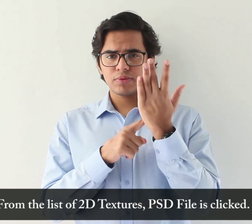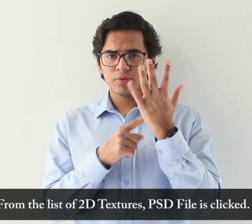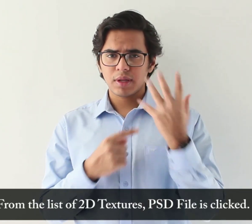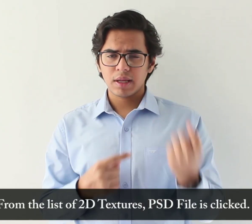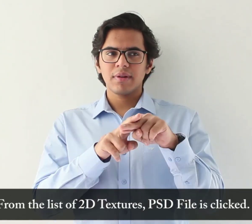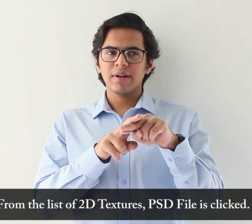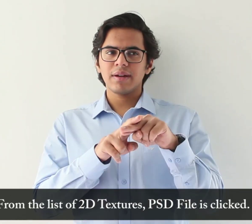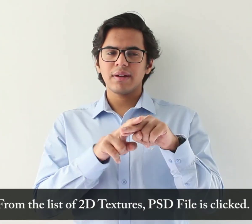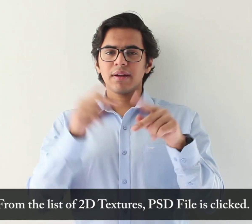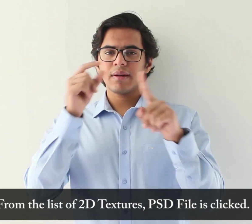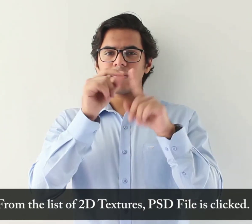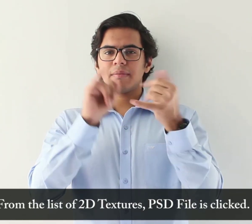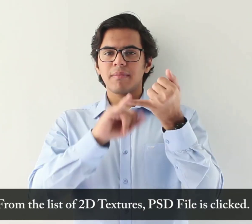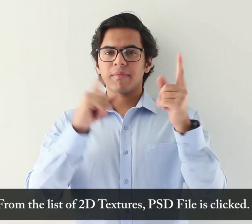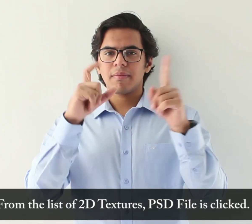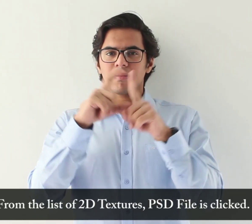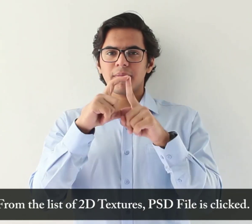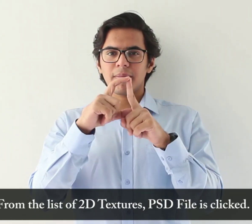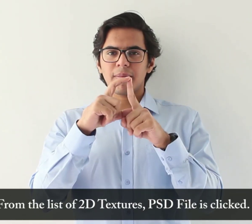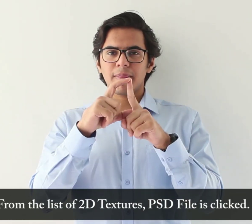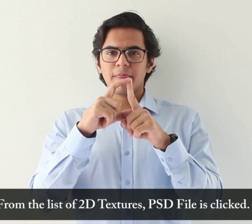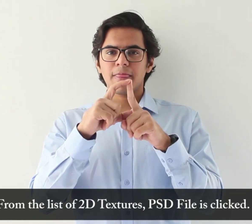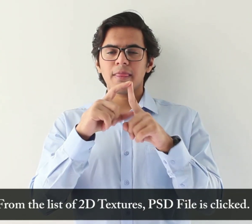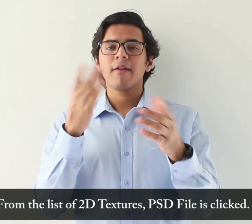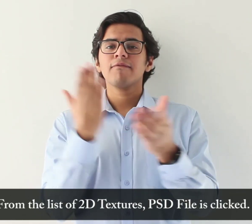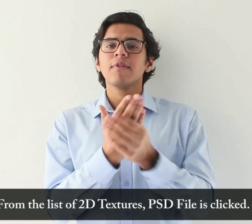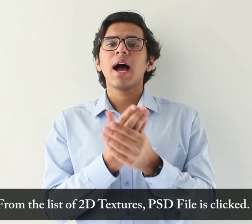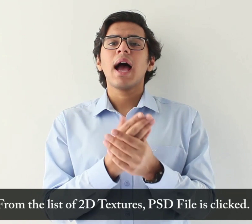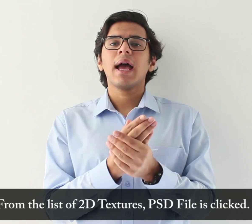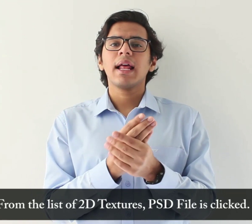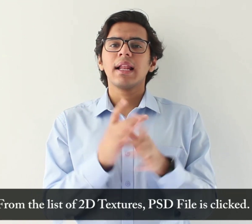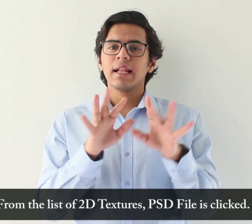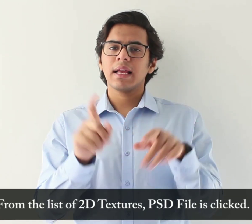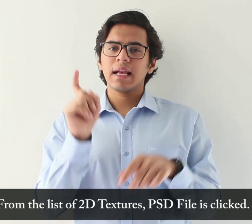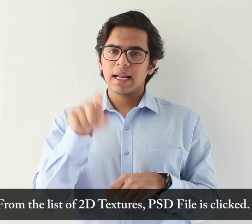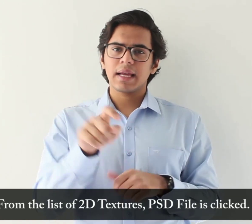From the list of 2D textures, PSD file is clicked.